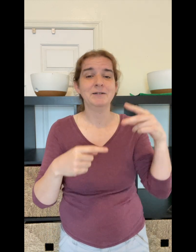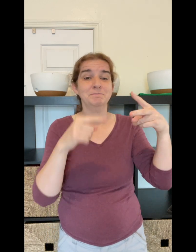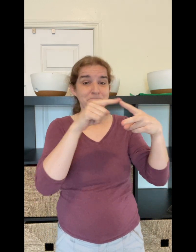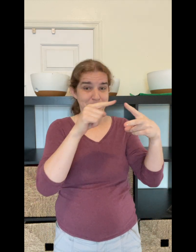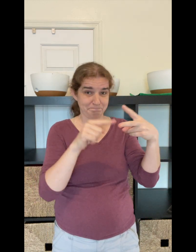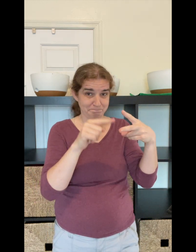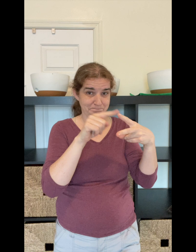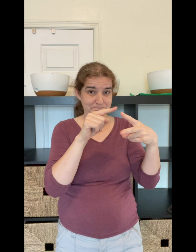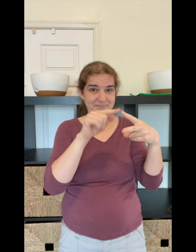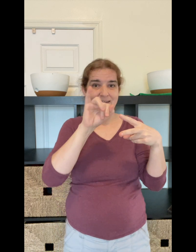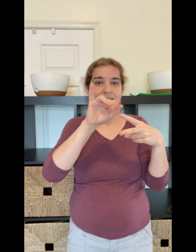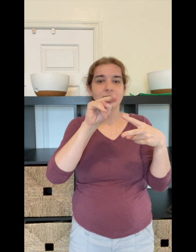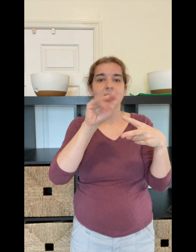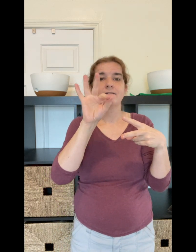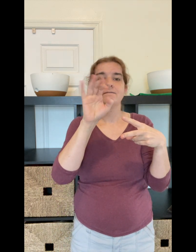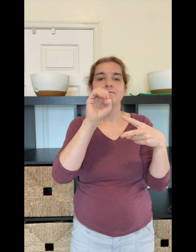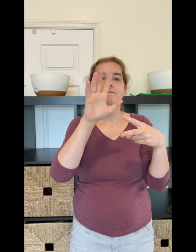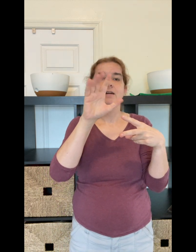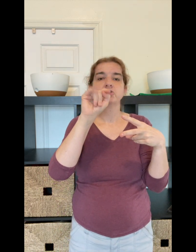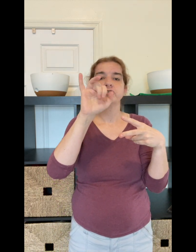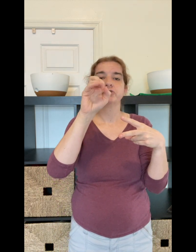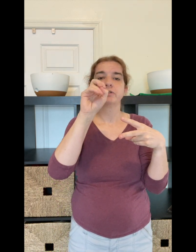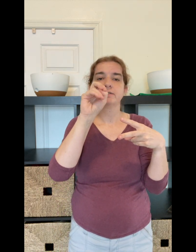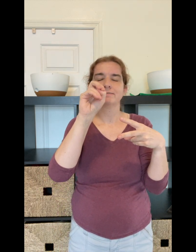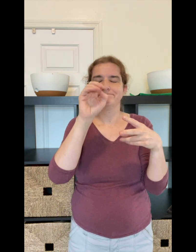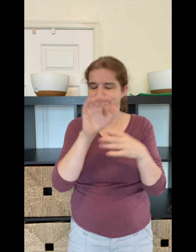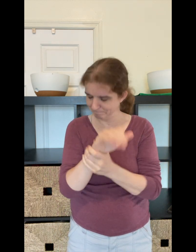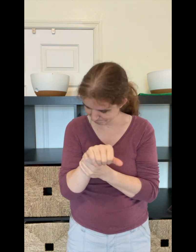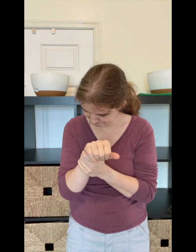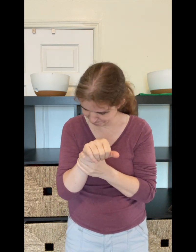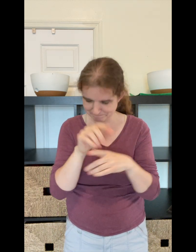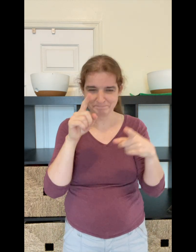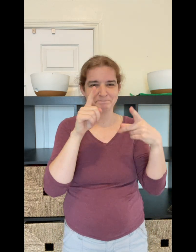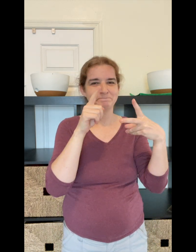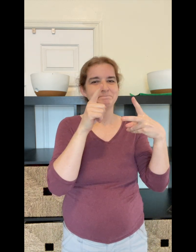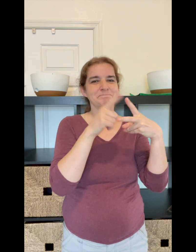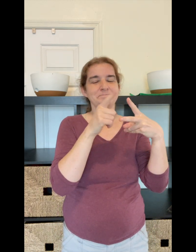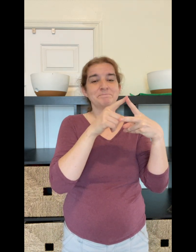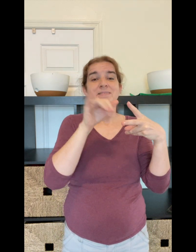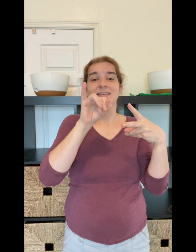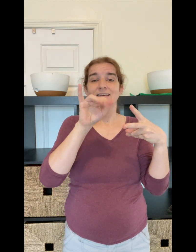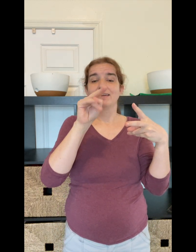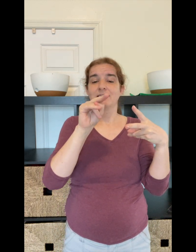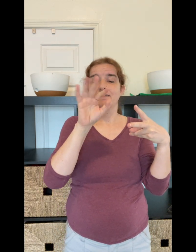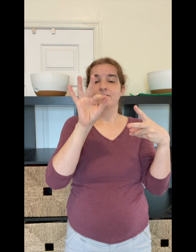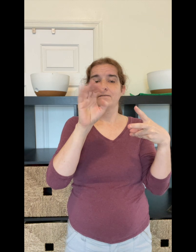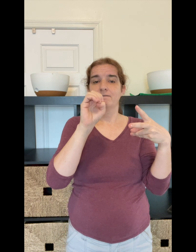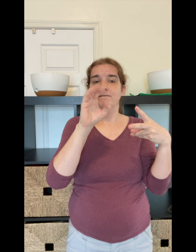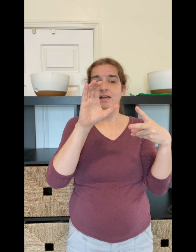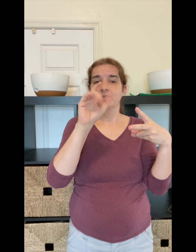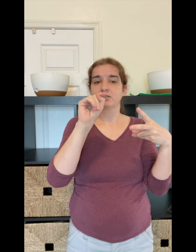more complicated, but there are two different kinds of disease. The first one is